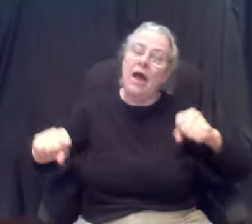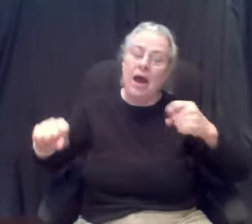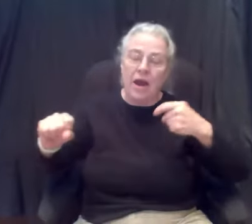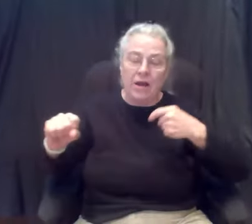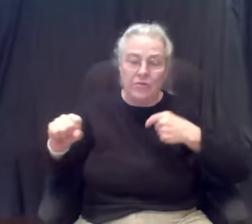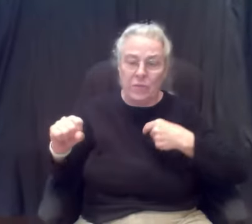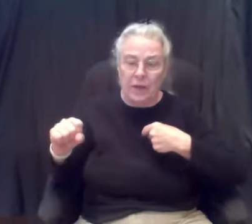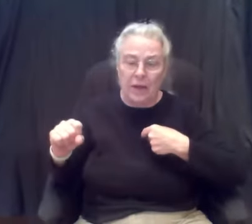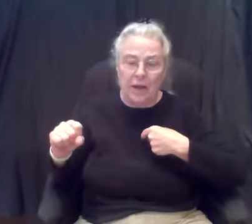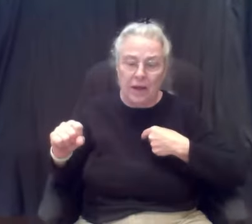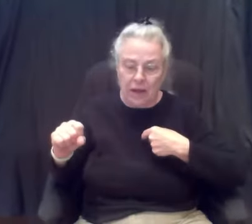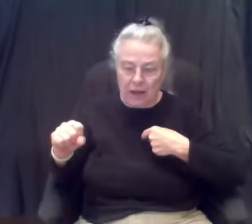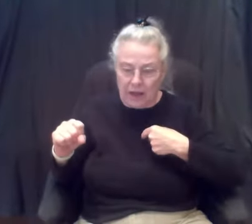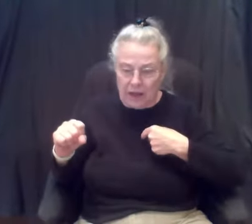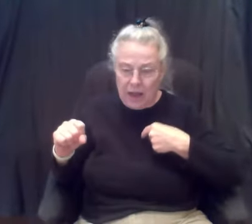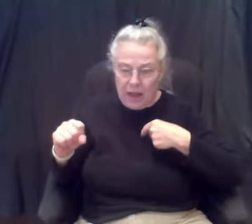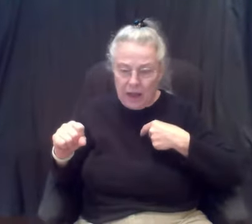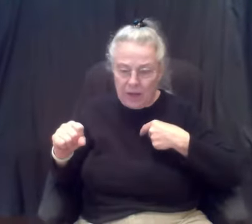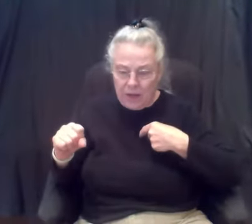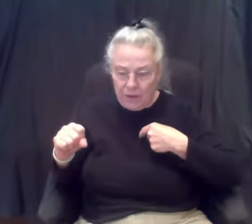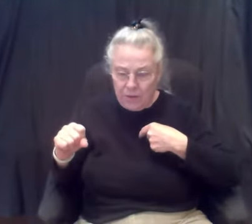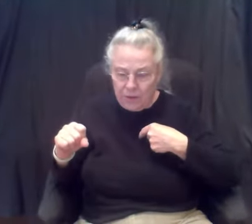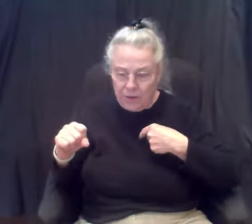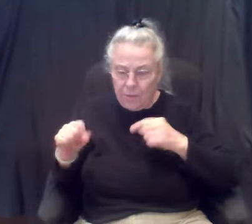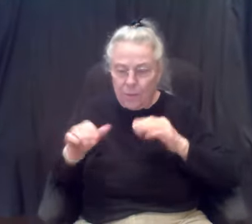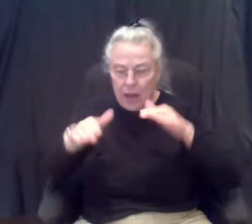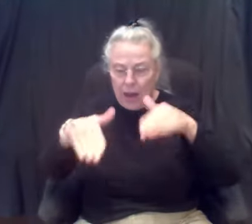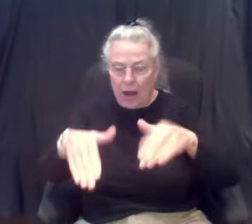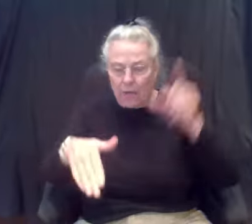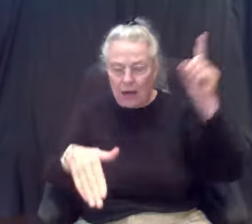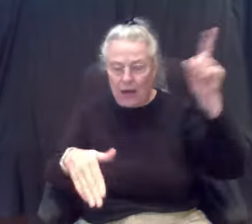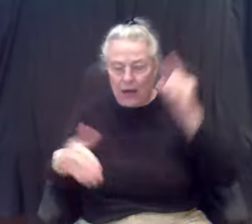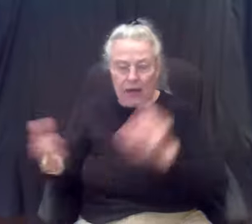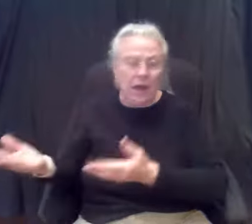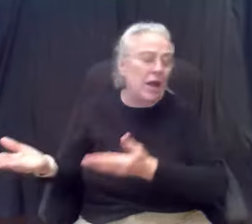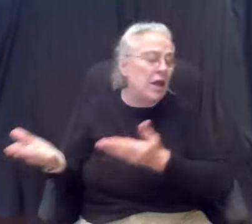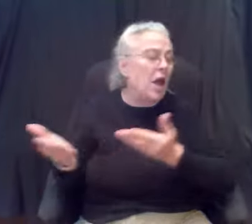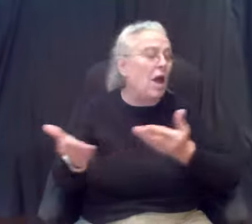saved me. He buried, he carried